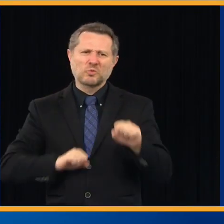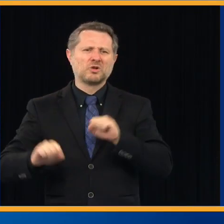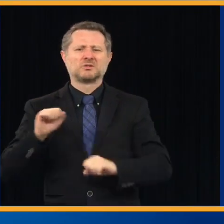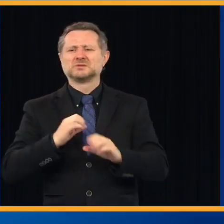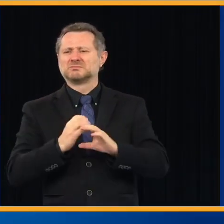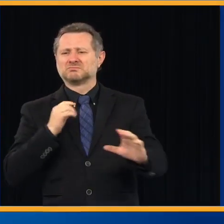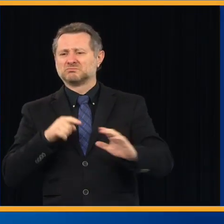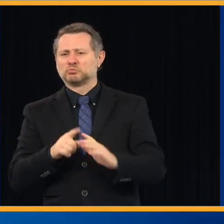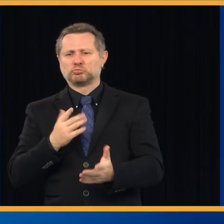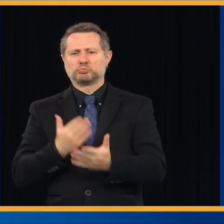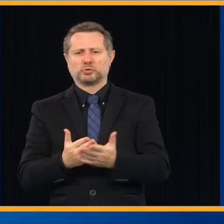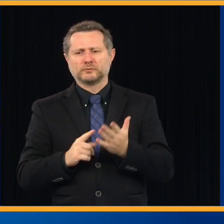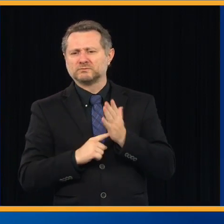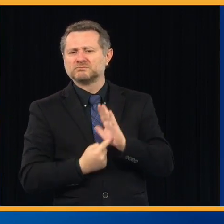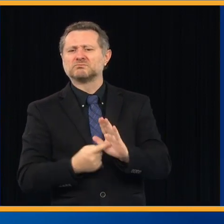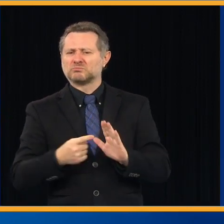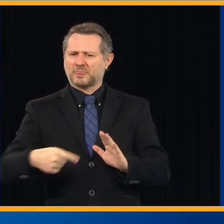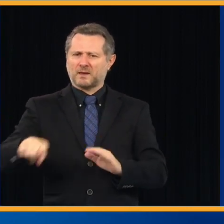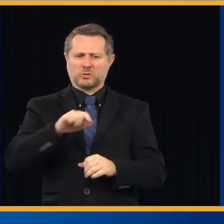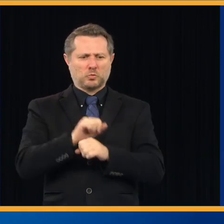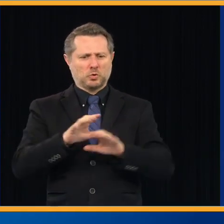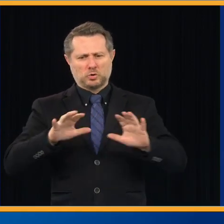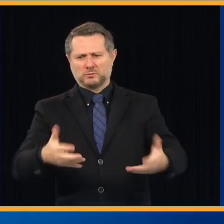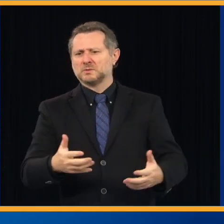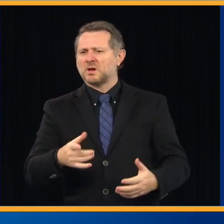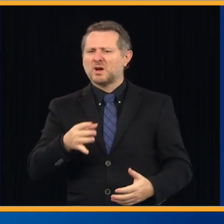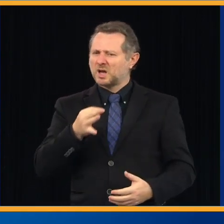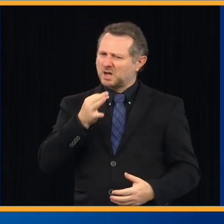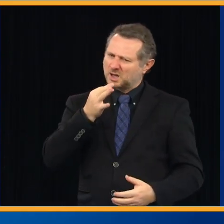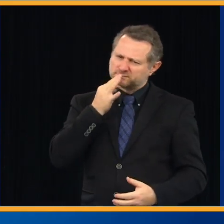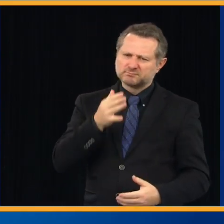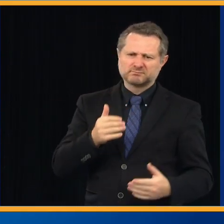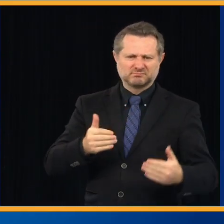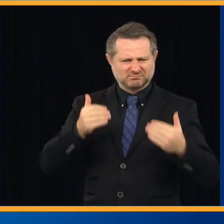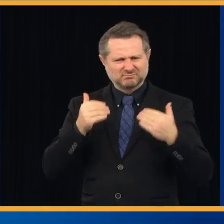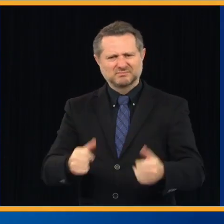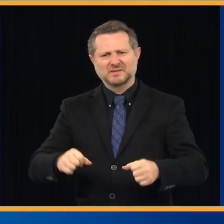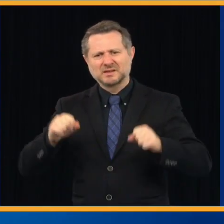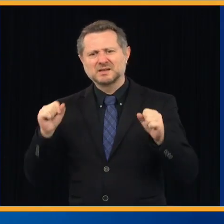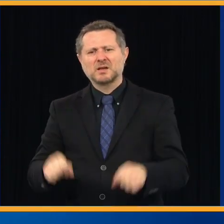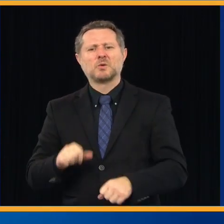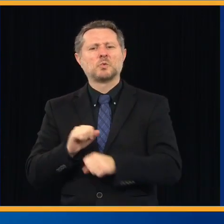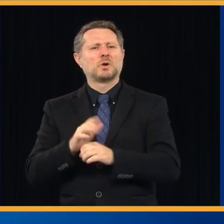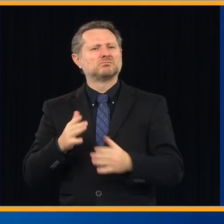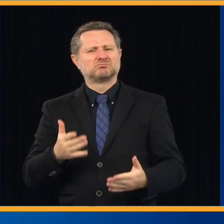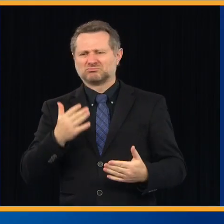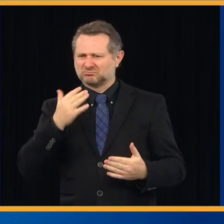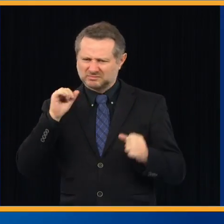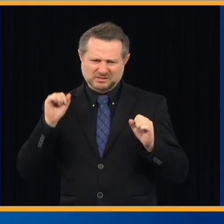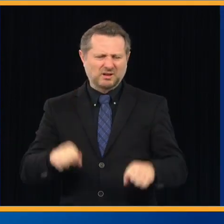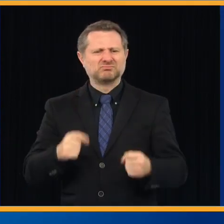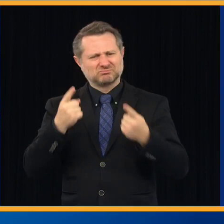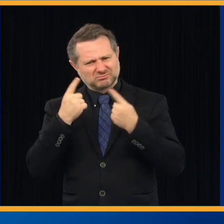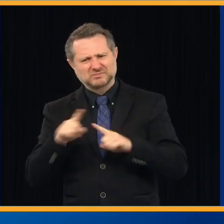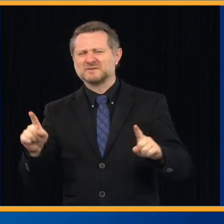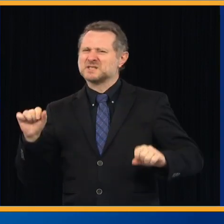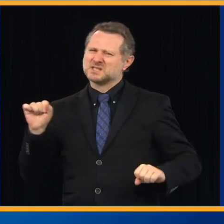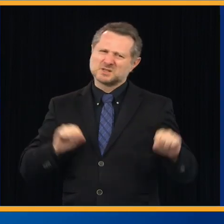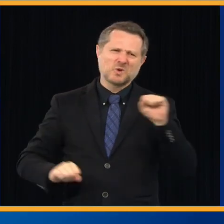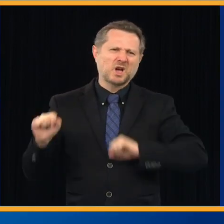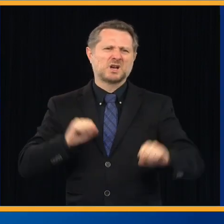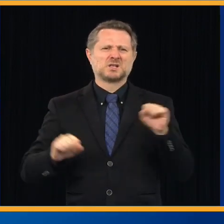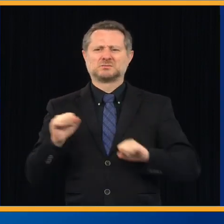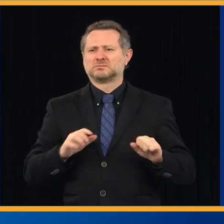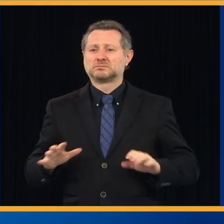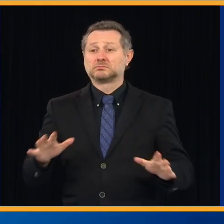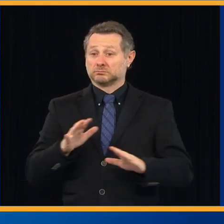dedication, the skill, the capacity of our transit workers, which is indicative of the story of New